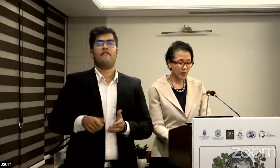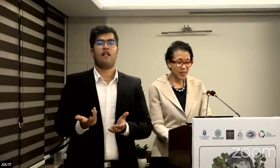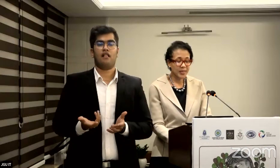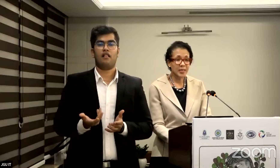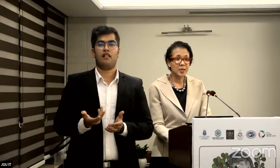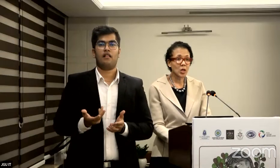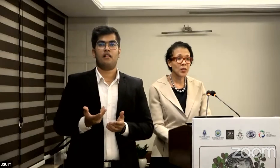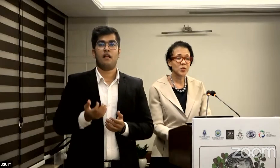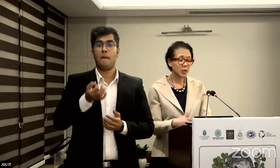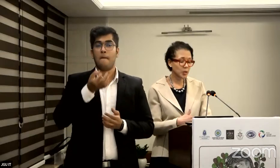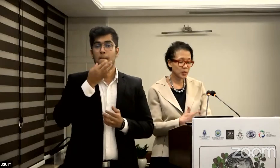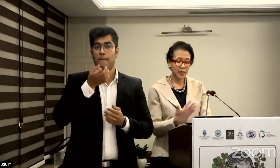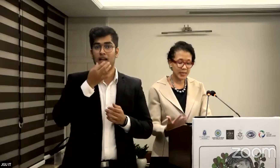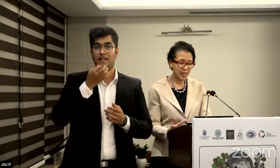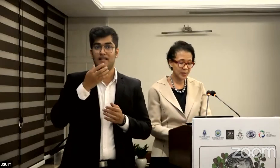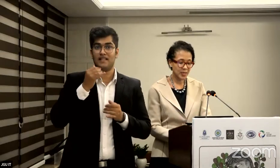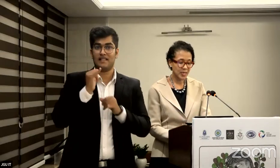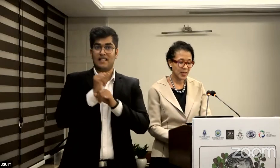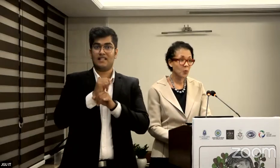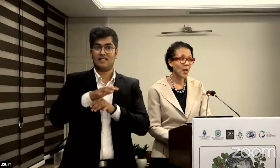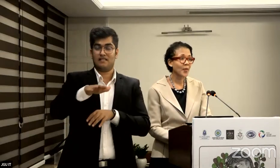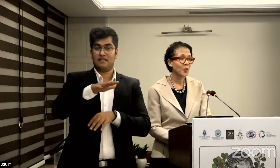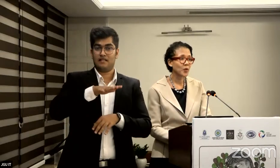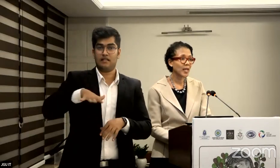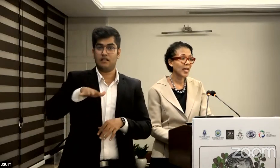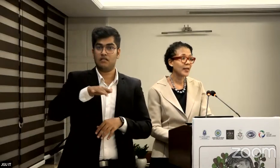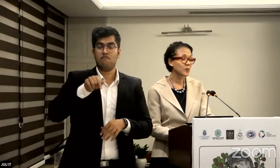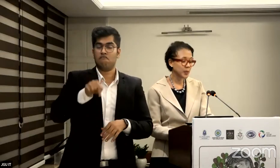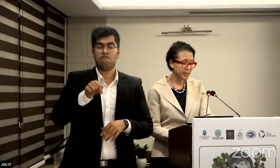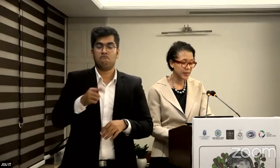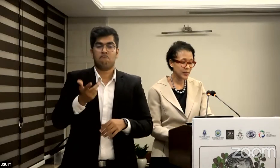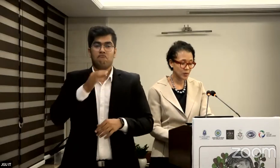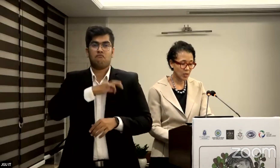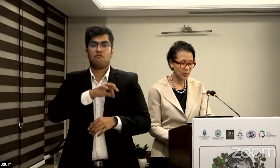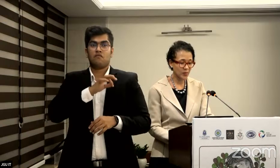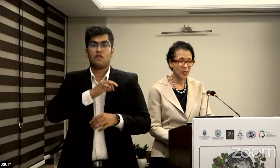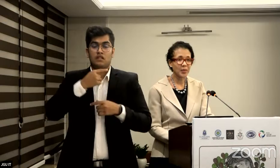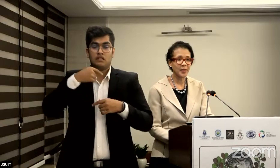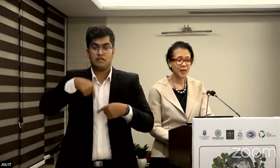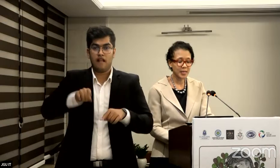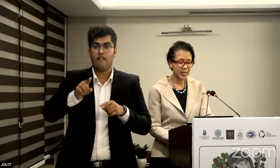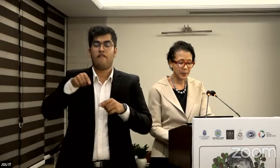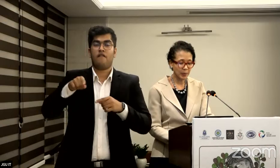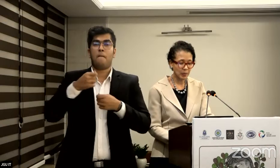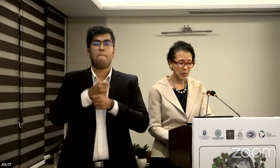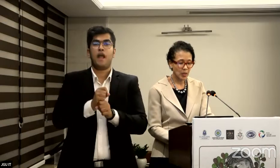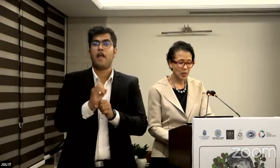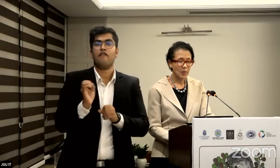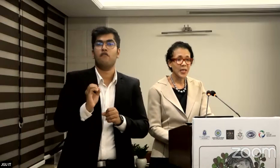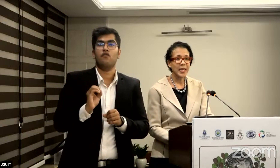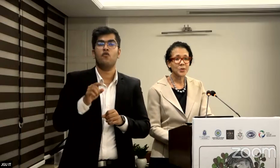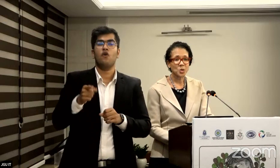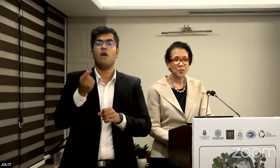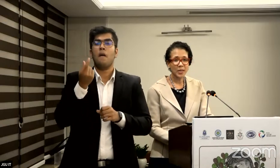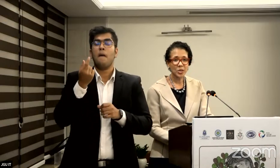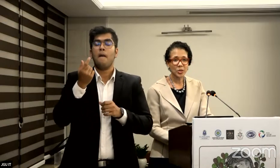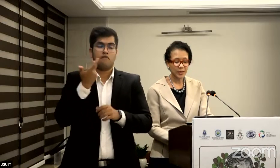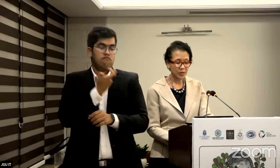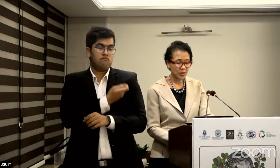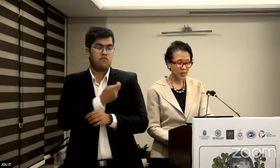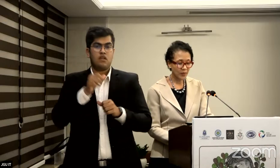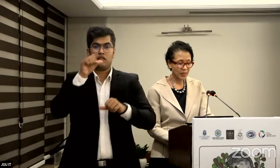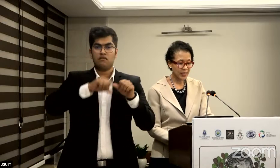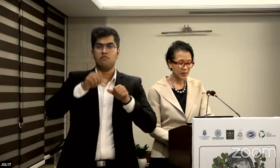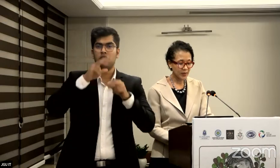develop the vaccines alone, as we heard many times today, but rather with the aid of billions of dollars of public funding, being instrumental